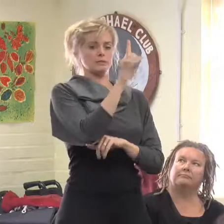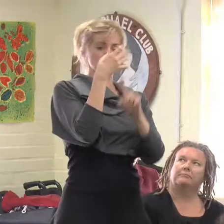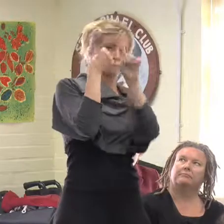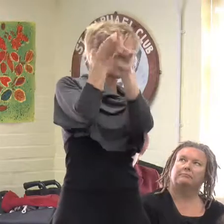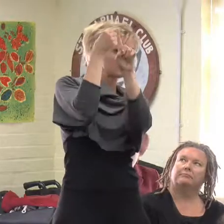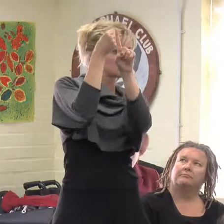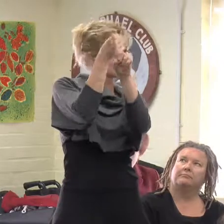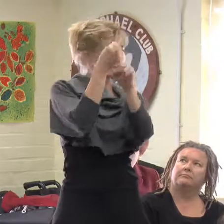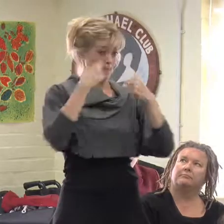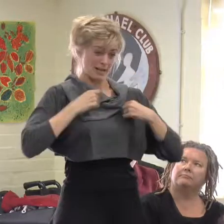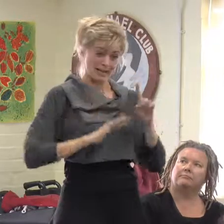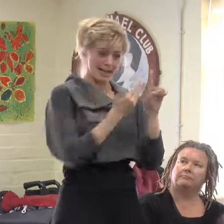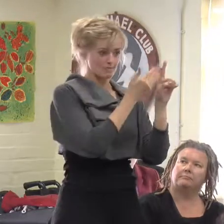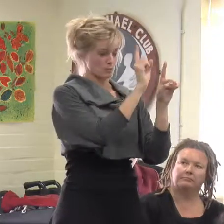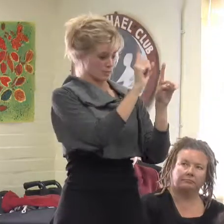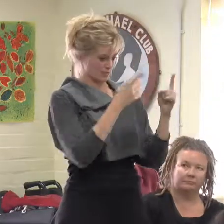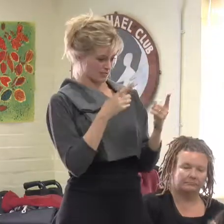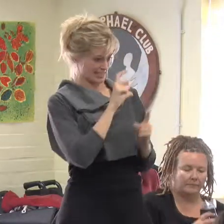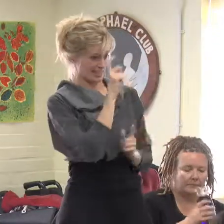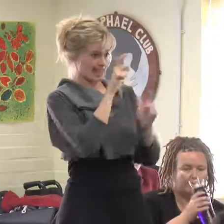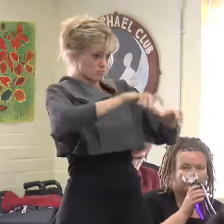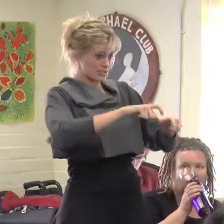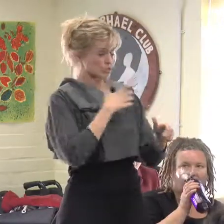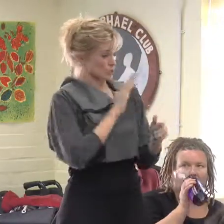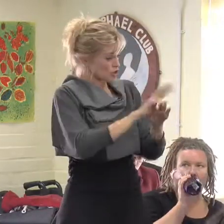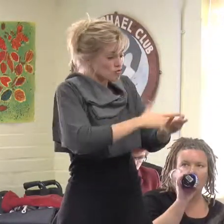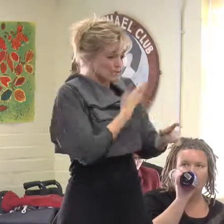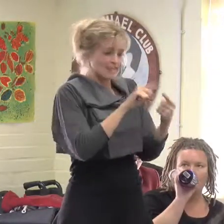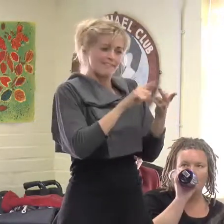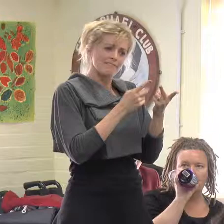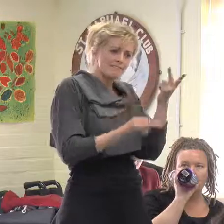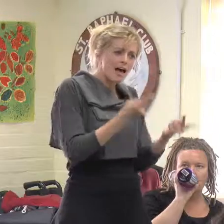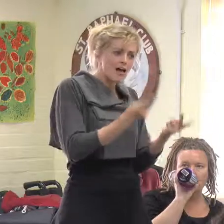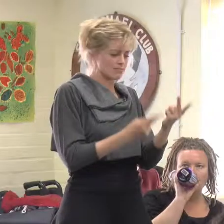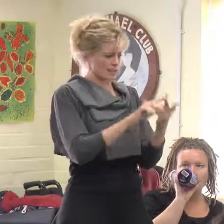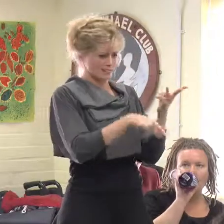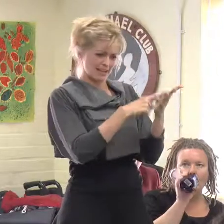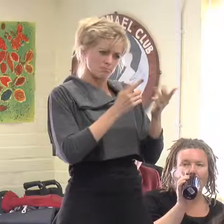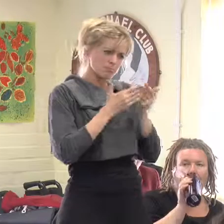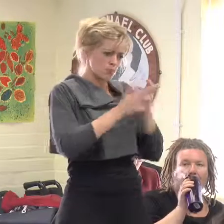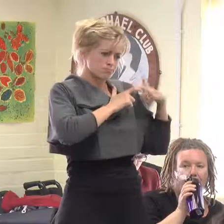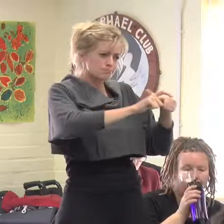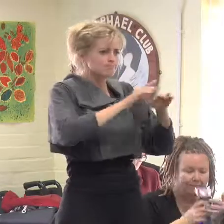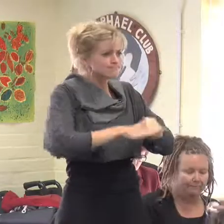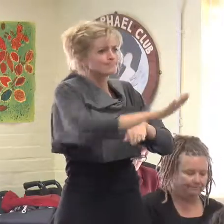goal is to make Cambridge the global benchmark for a greener, fairer and more sustainable society.